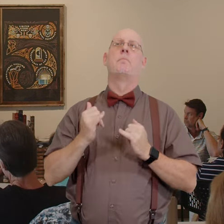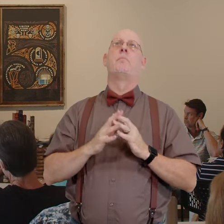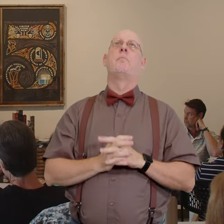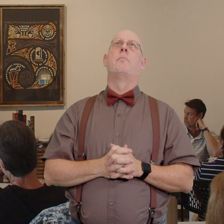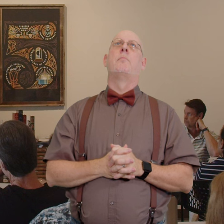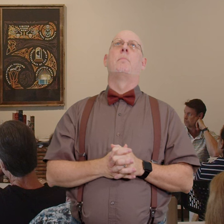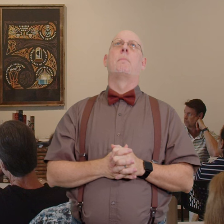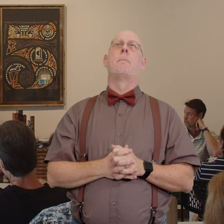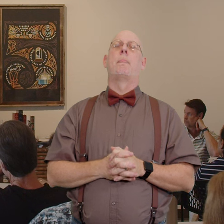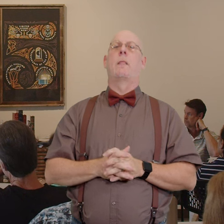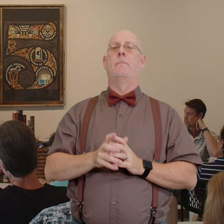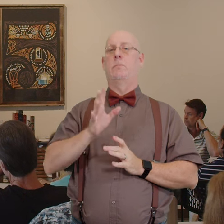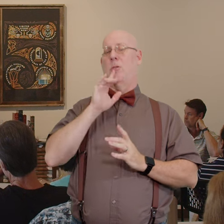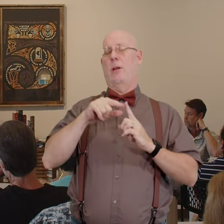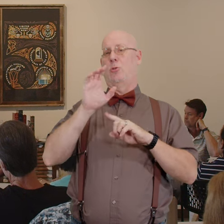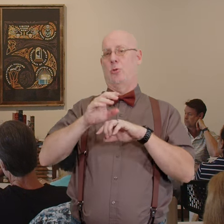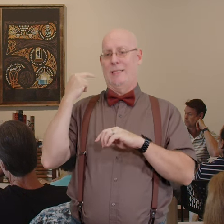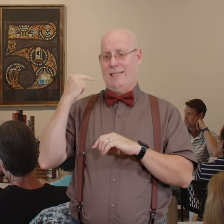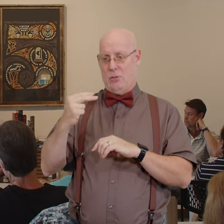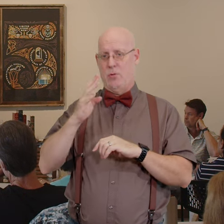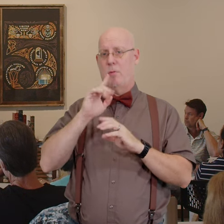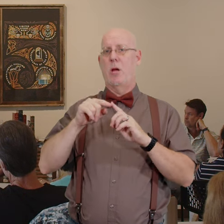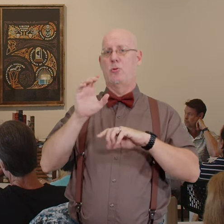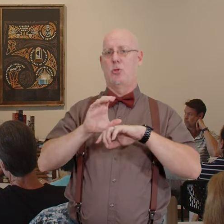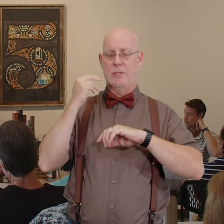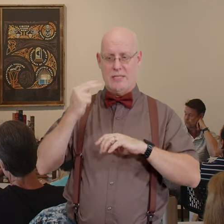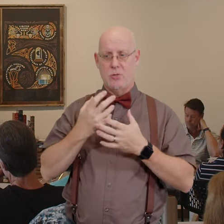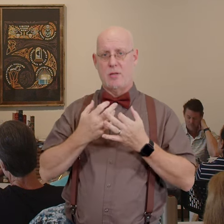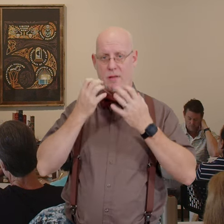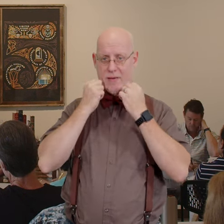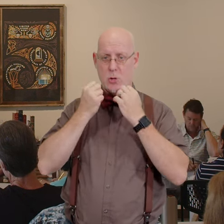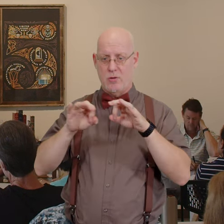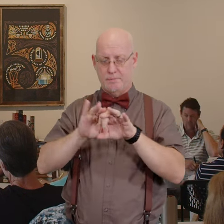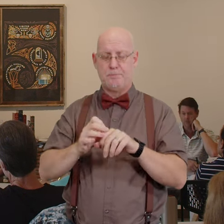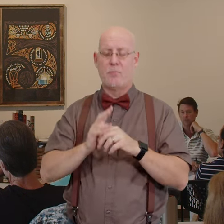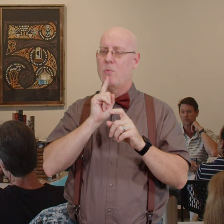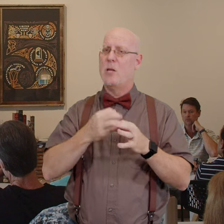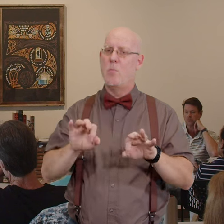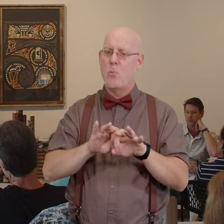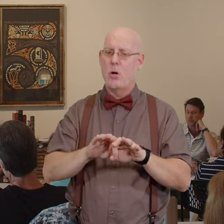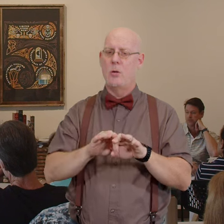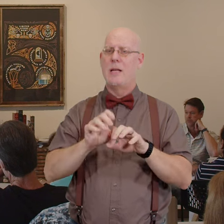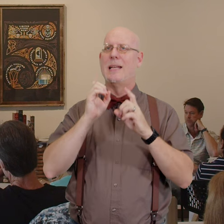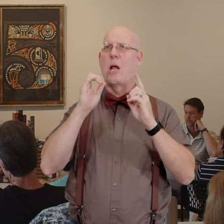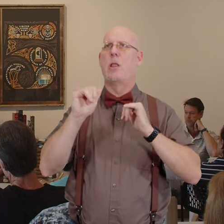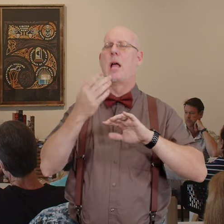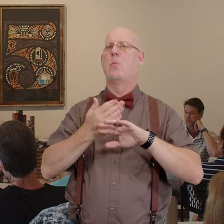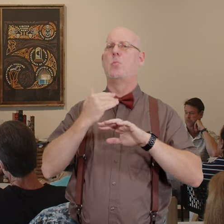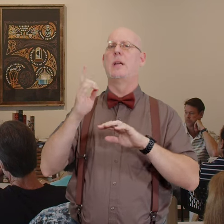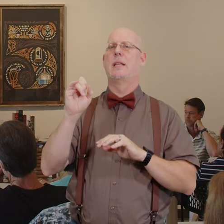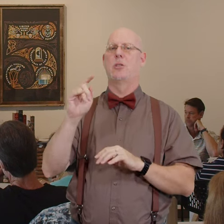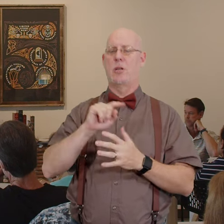Now, when I talk about church history, we talk about church history and the value of it. Really important. When we come to a doctrine